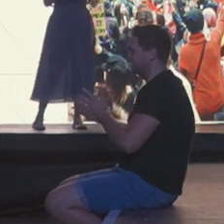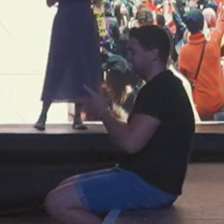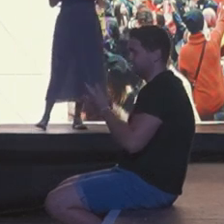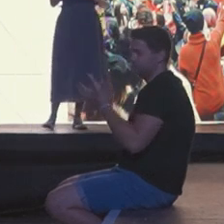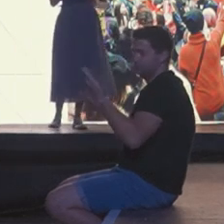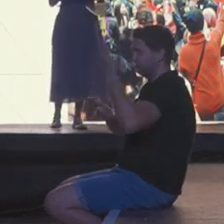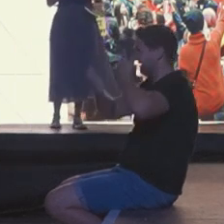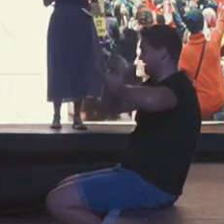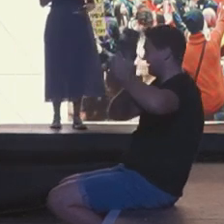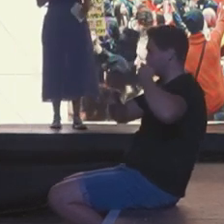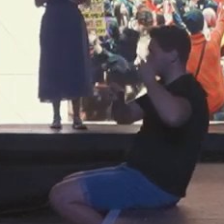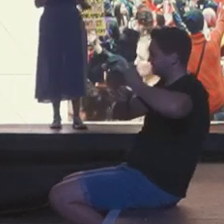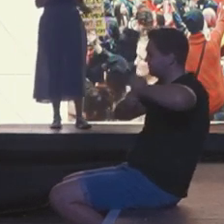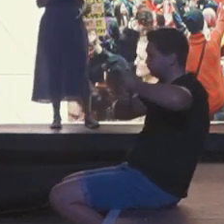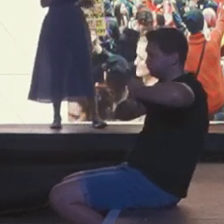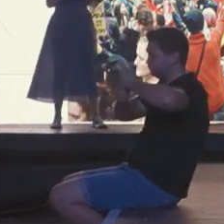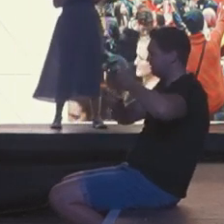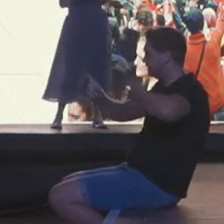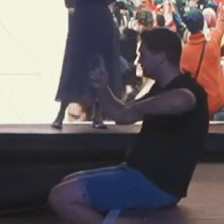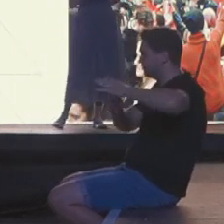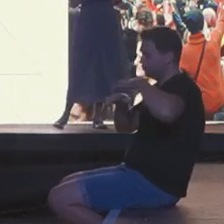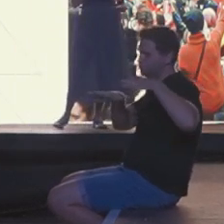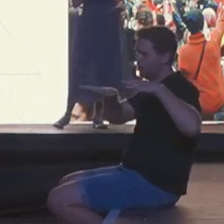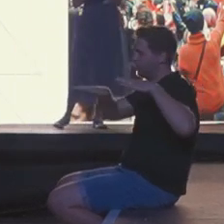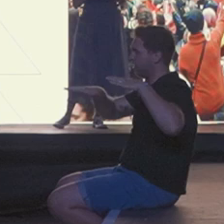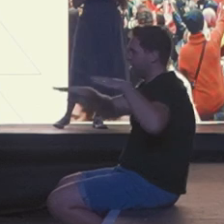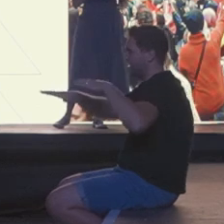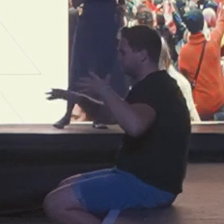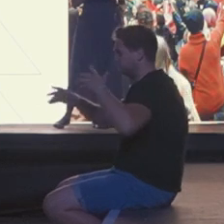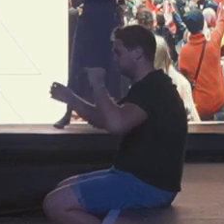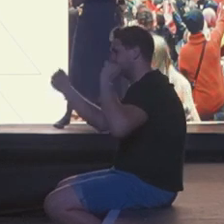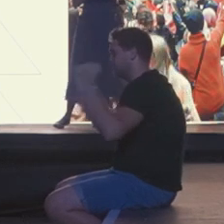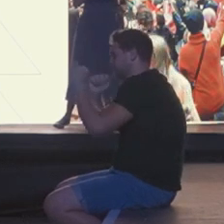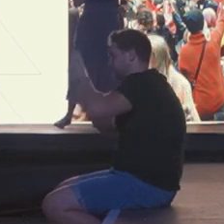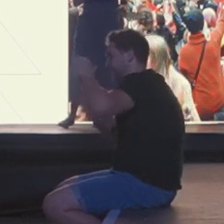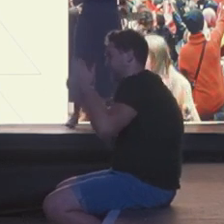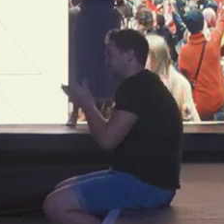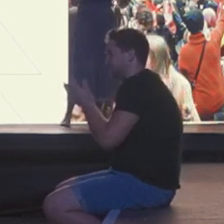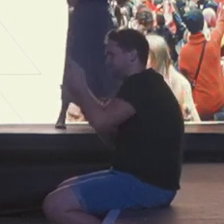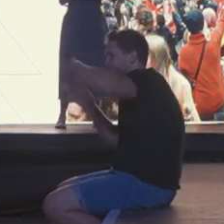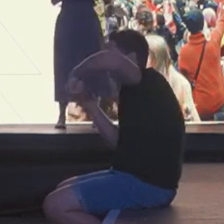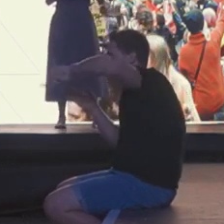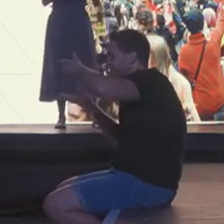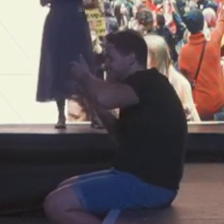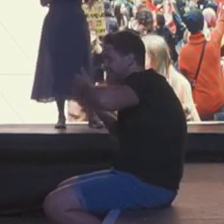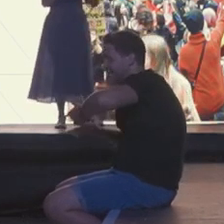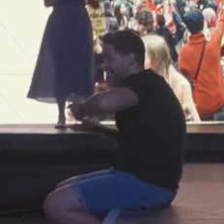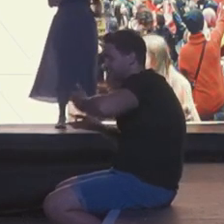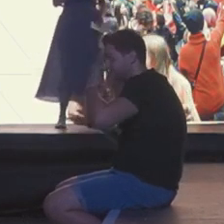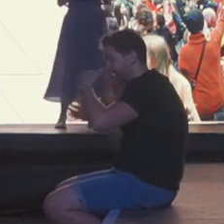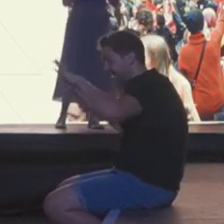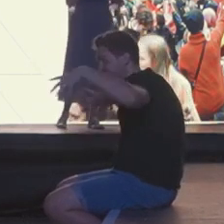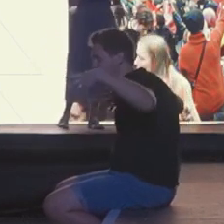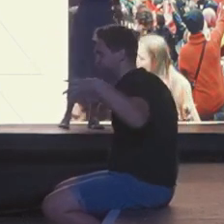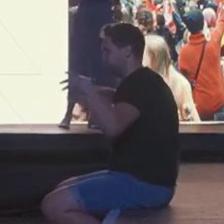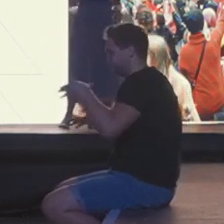these amazing social movements that succeeded despite all odds and managed to change the world. So let's not give up. Let's come